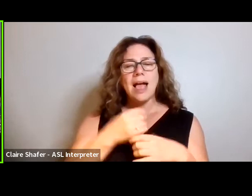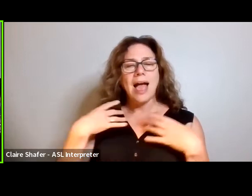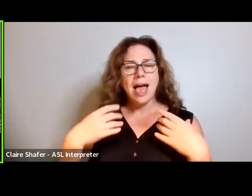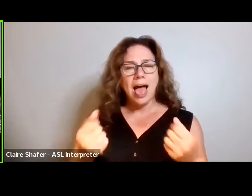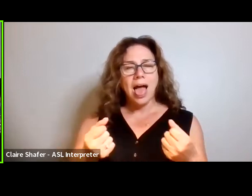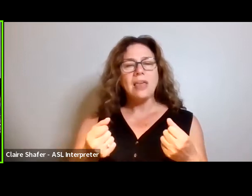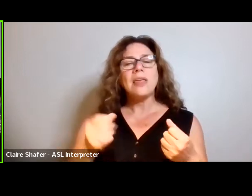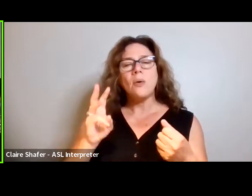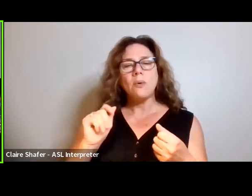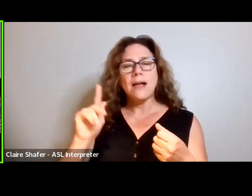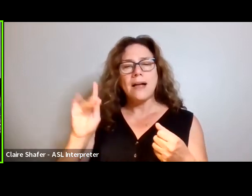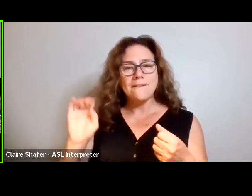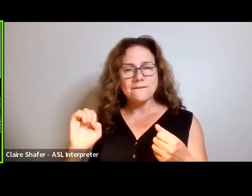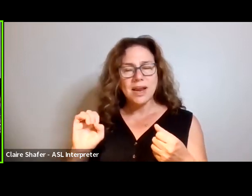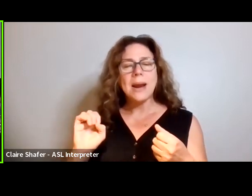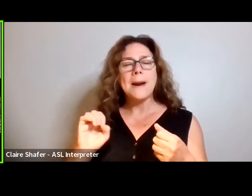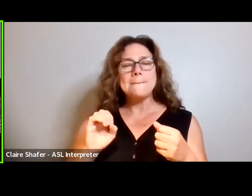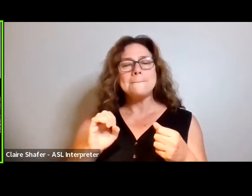to